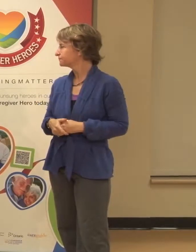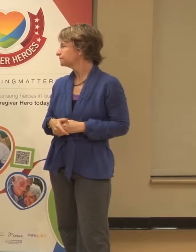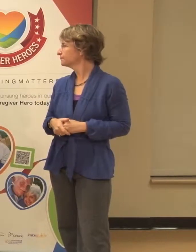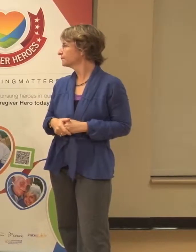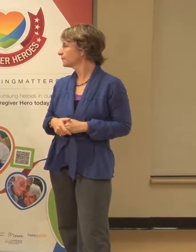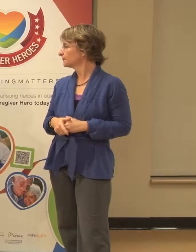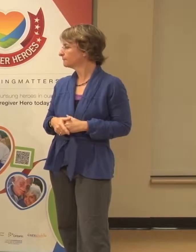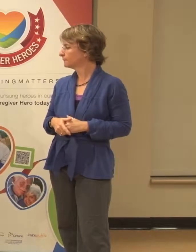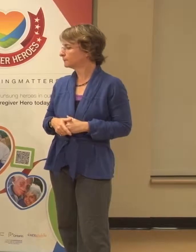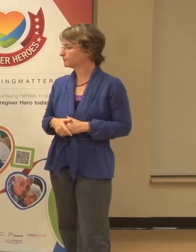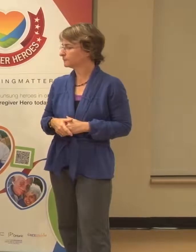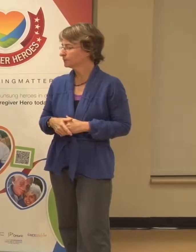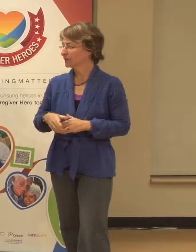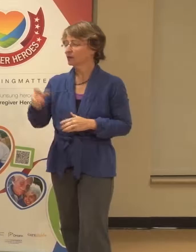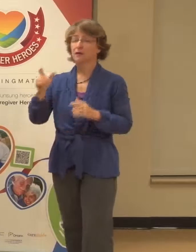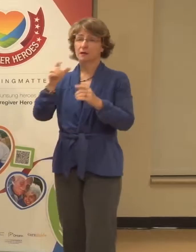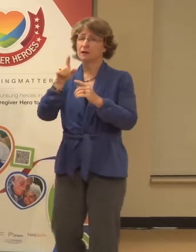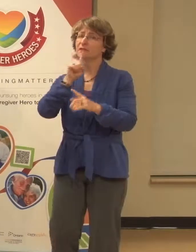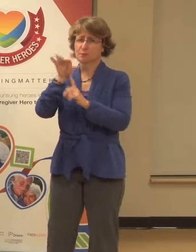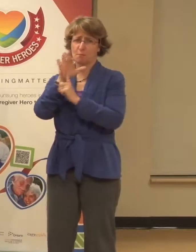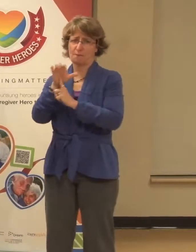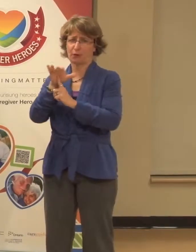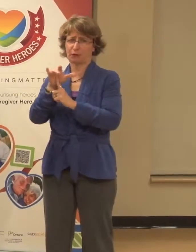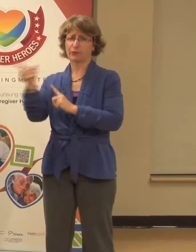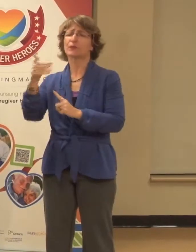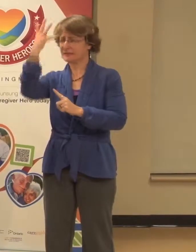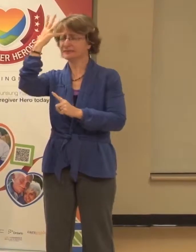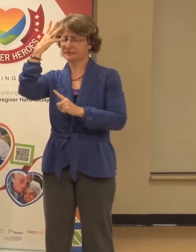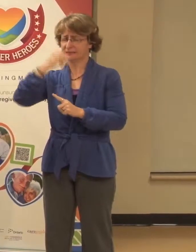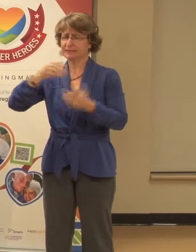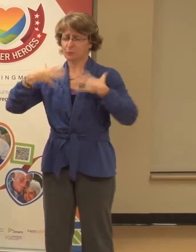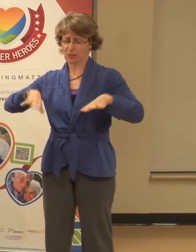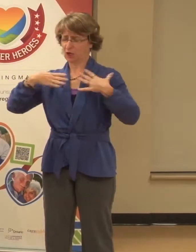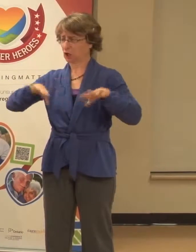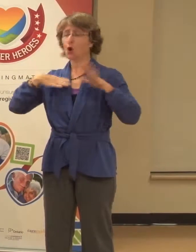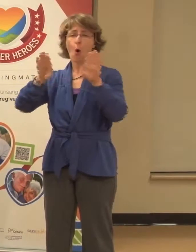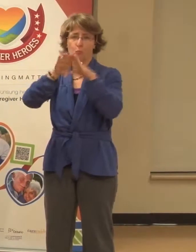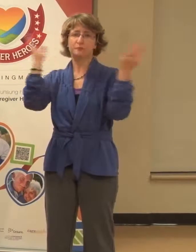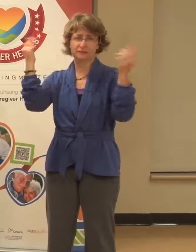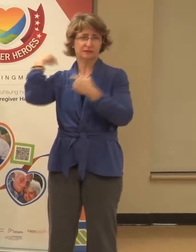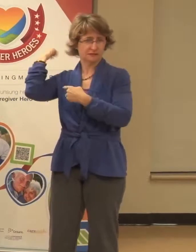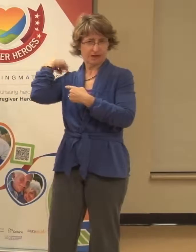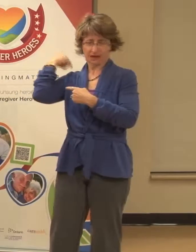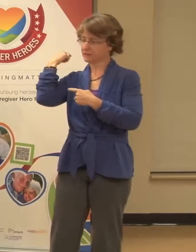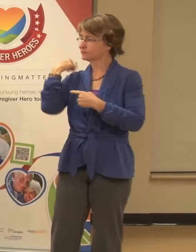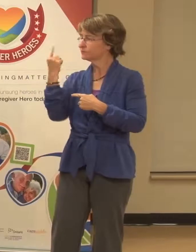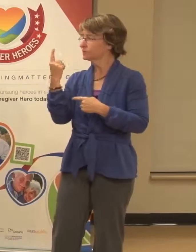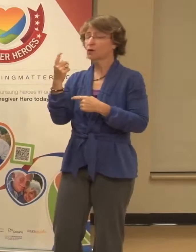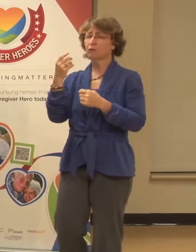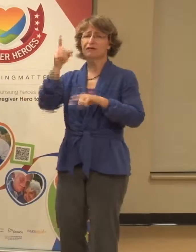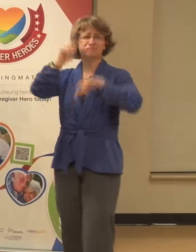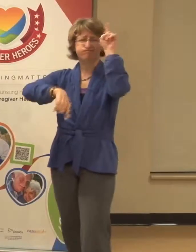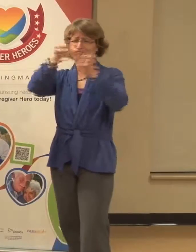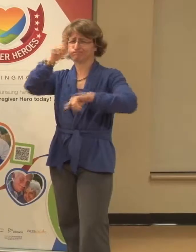Here. Our biggest seller is our open back nightgowns. Now we have all kinds